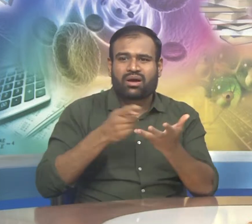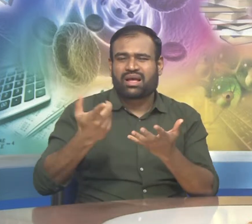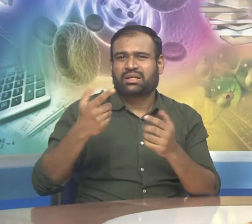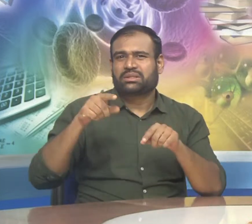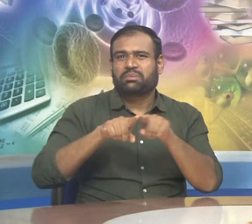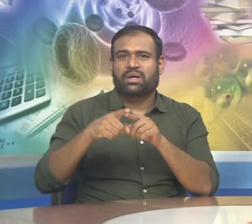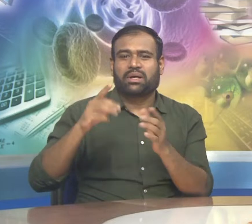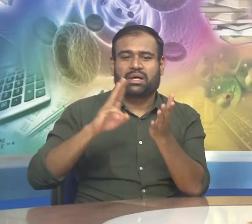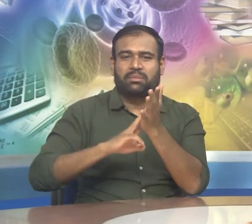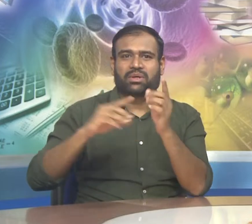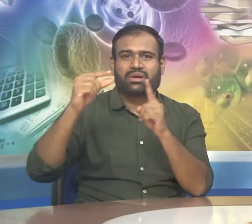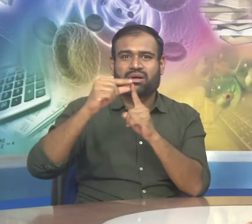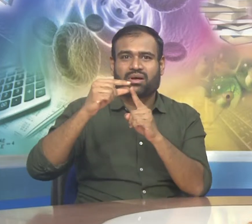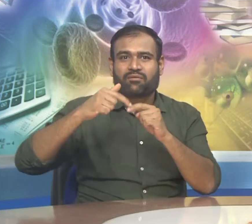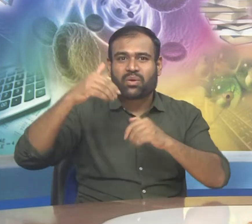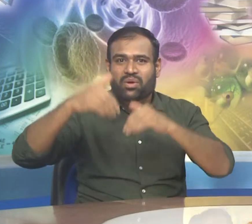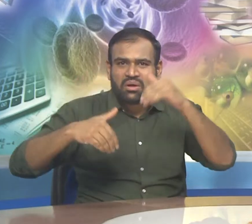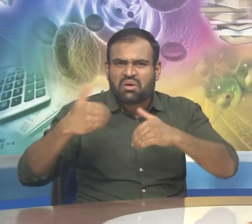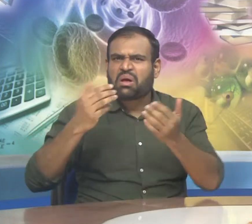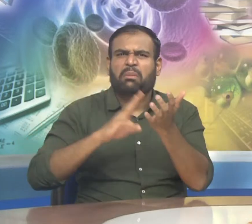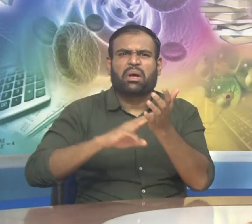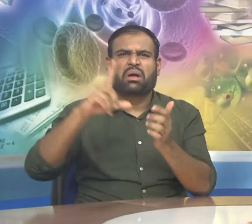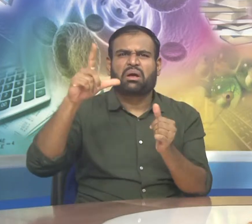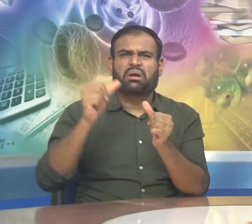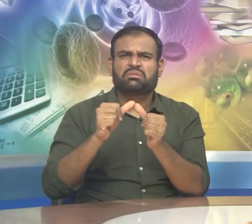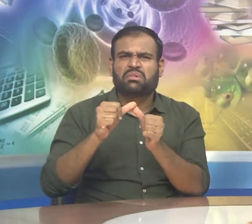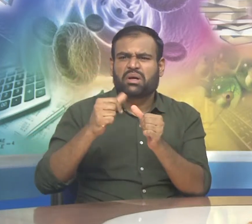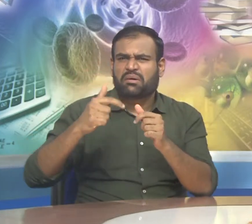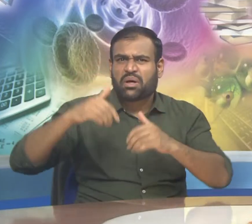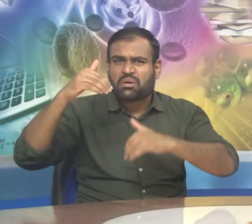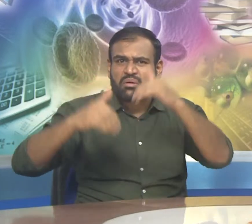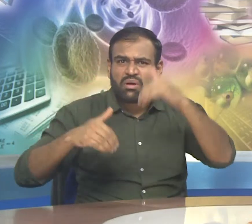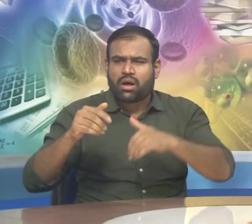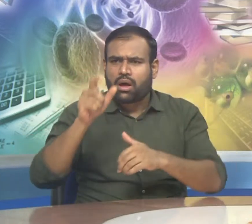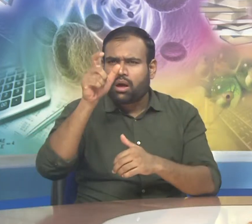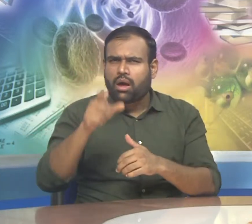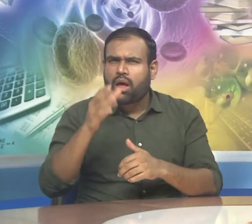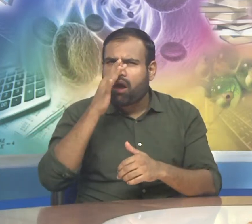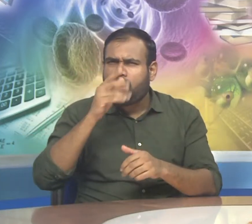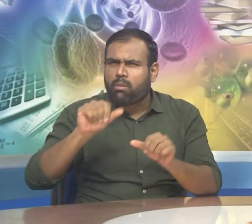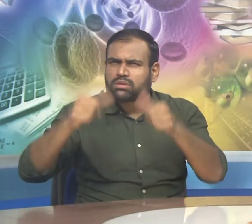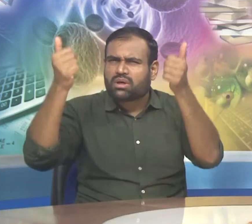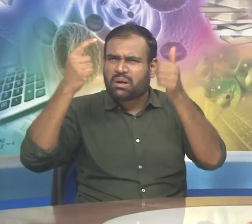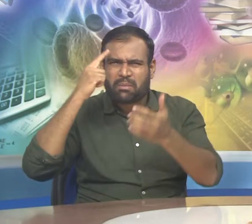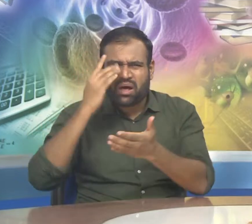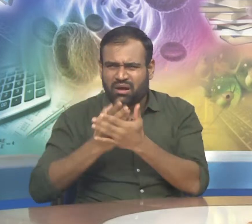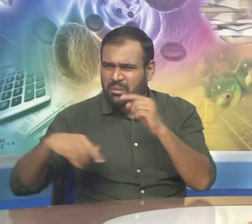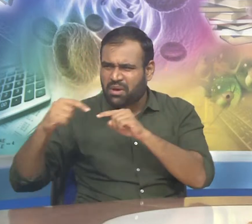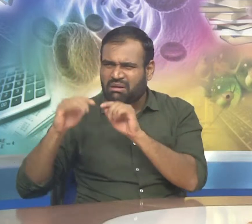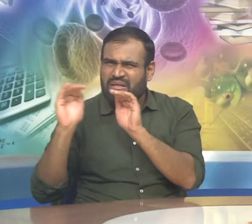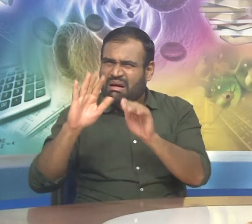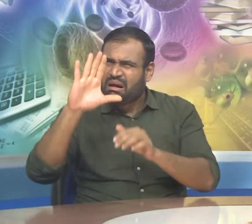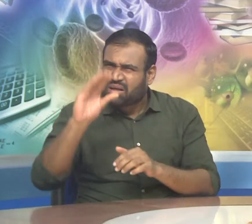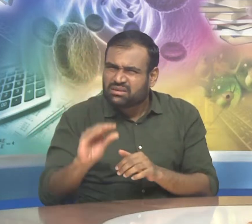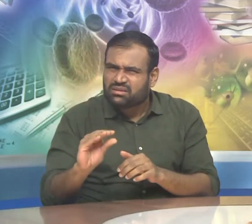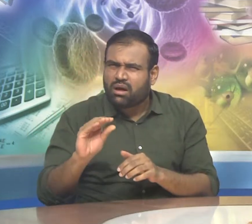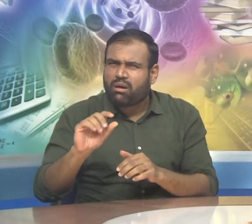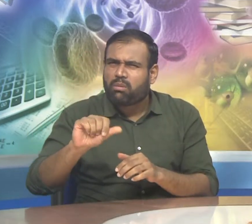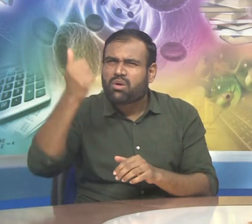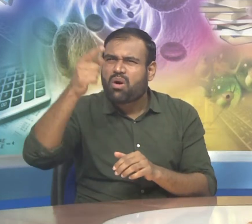Can hear election petition challenging the election of a MP or state